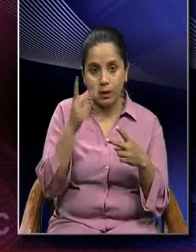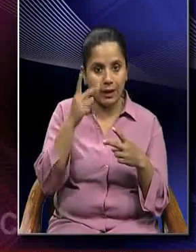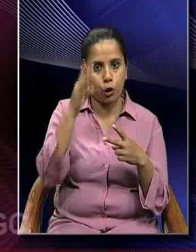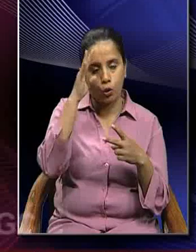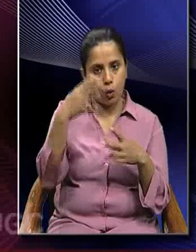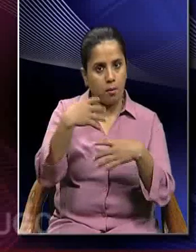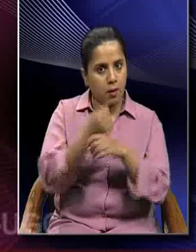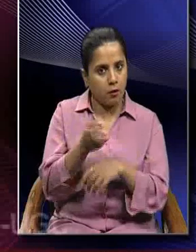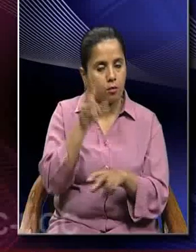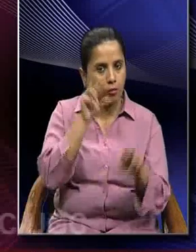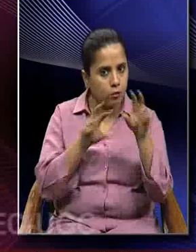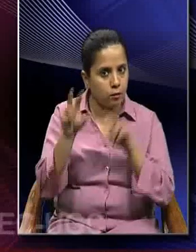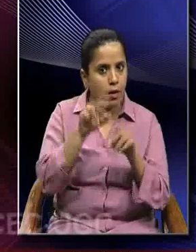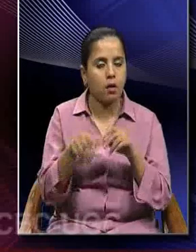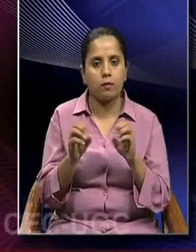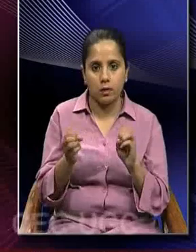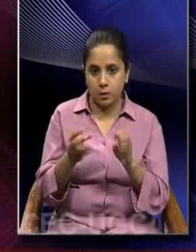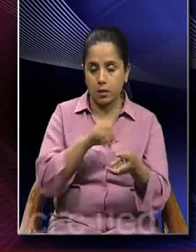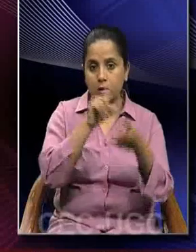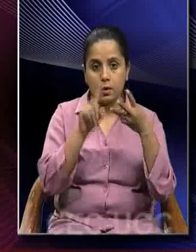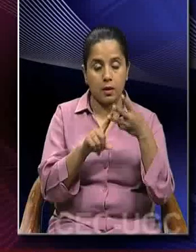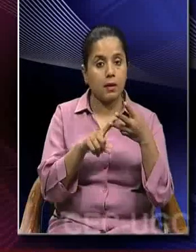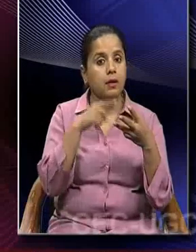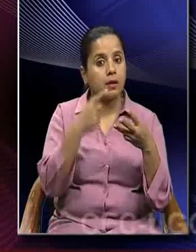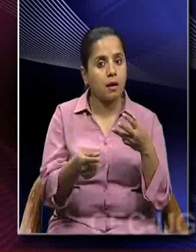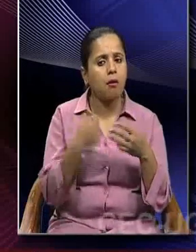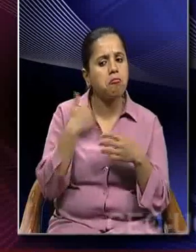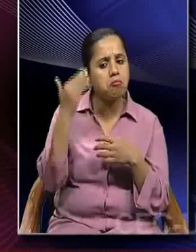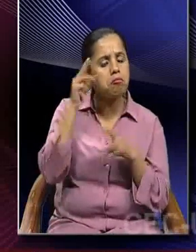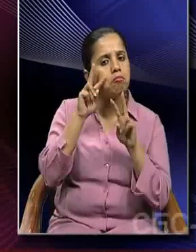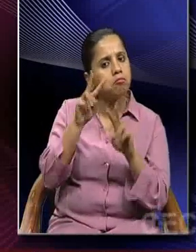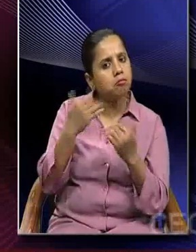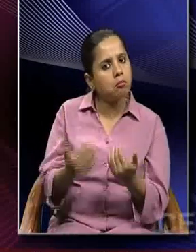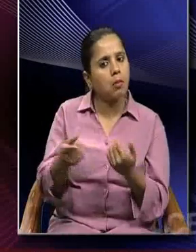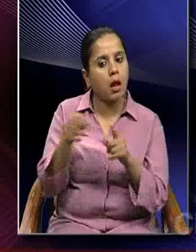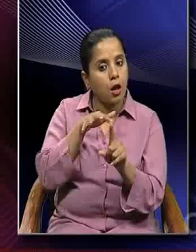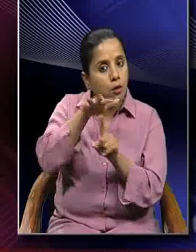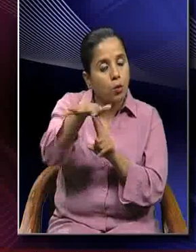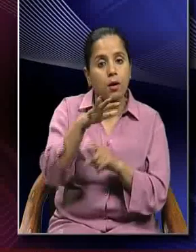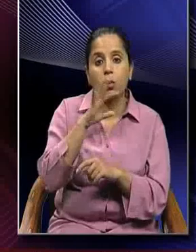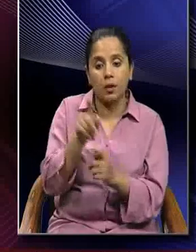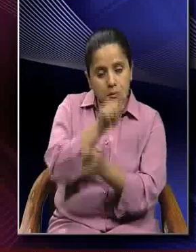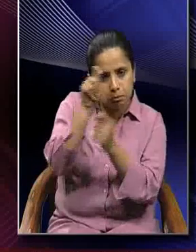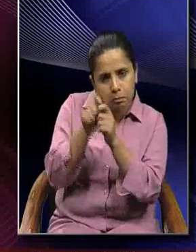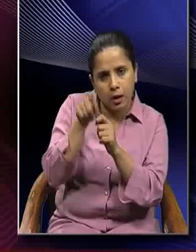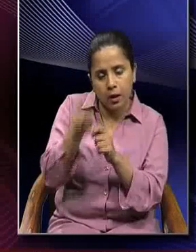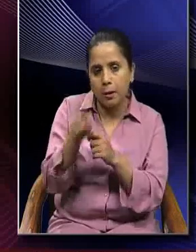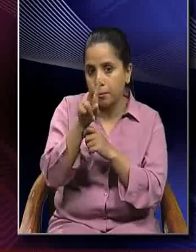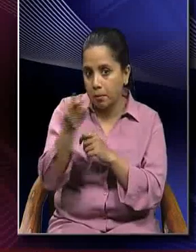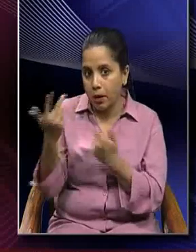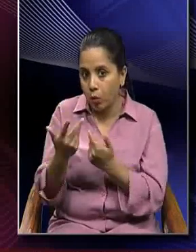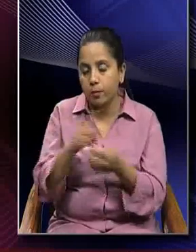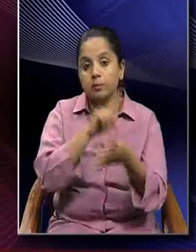through observation and inference. Number 3, acknowledging the influence of specific context on meaning.